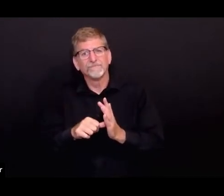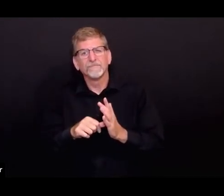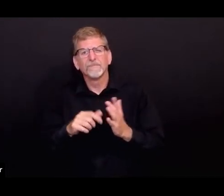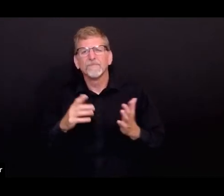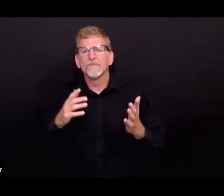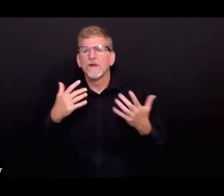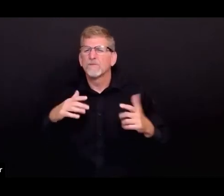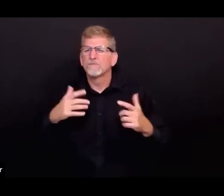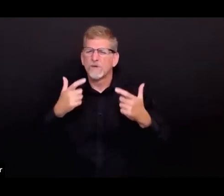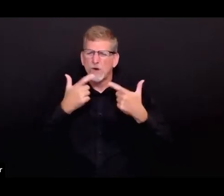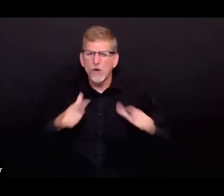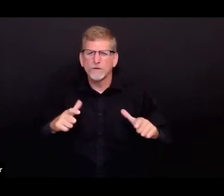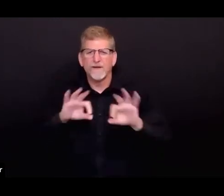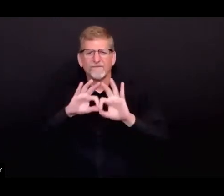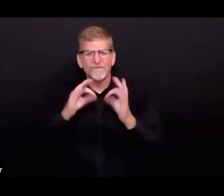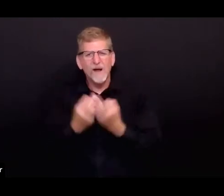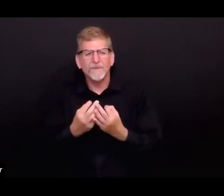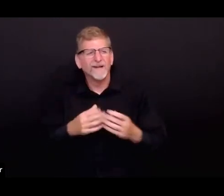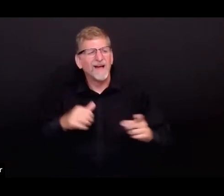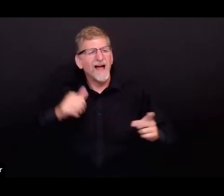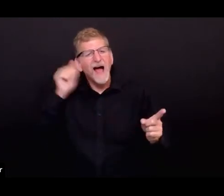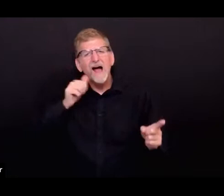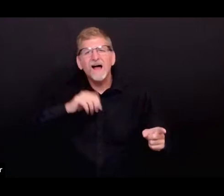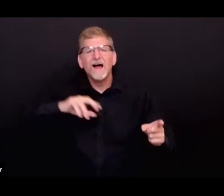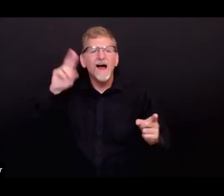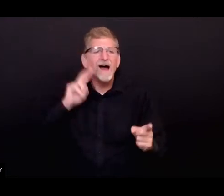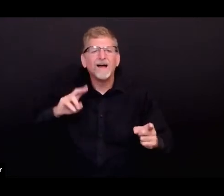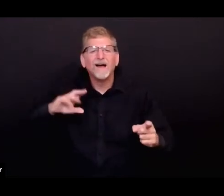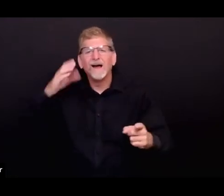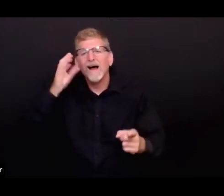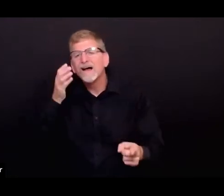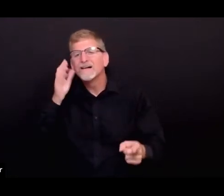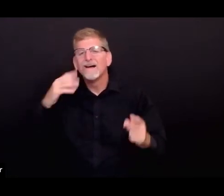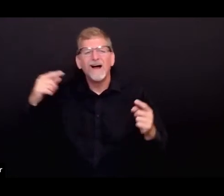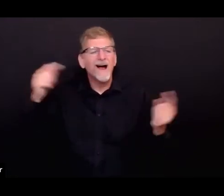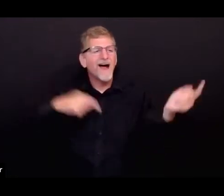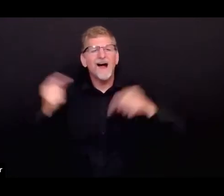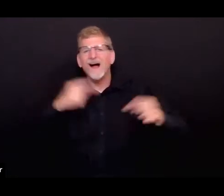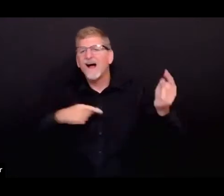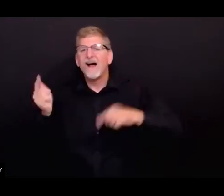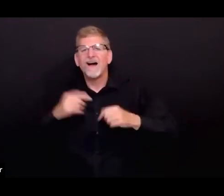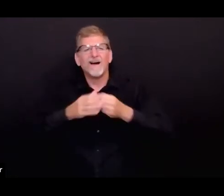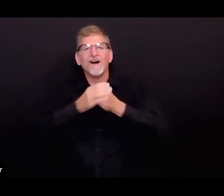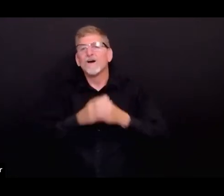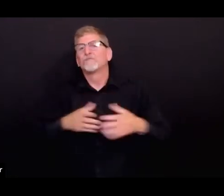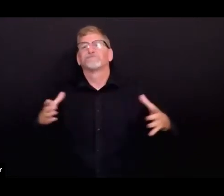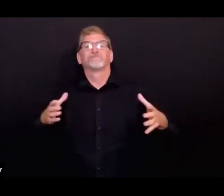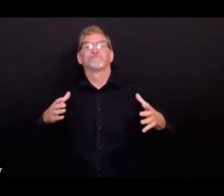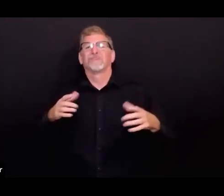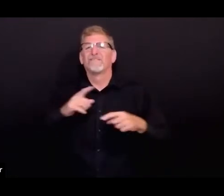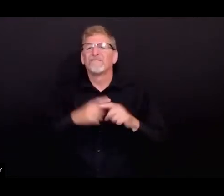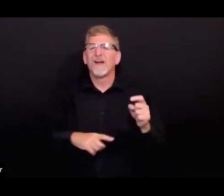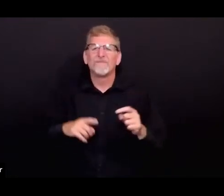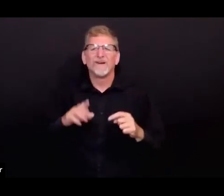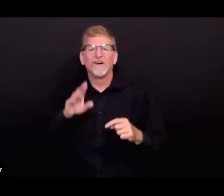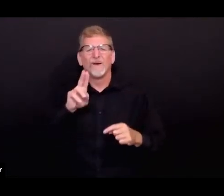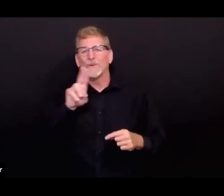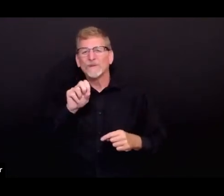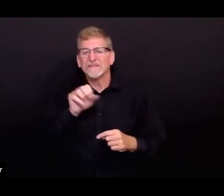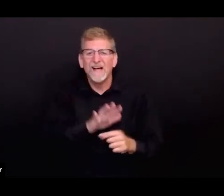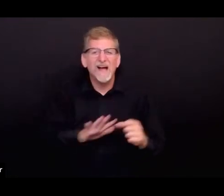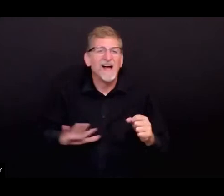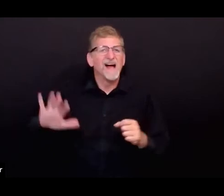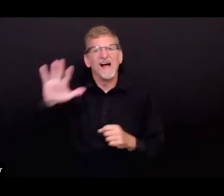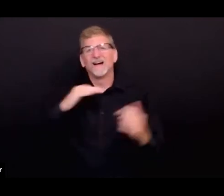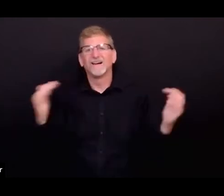together, bringing multiple families from, around the region, and all the cousins getting together with the aunts